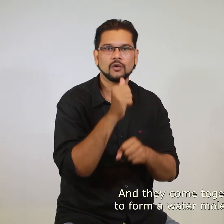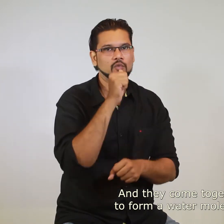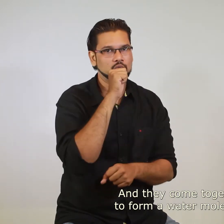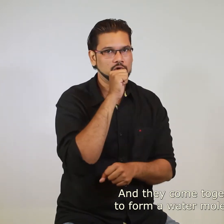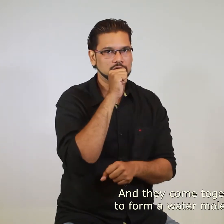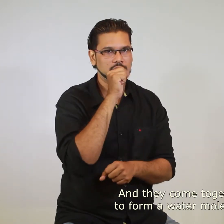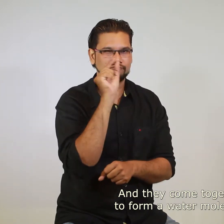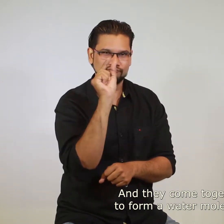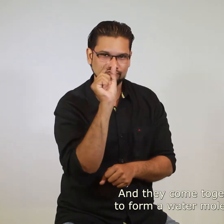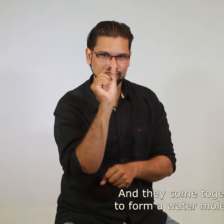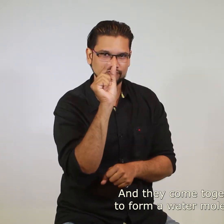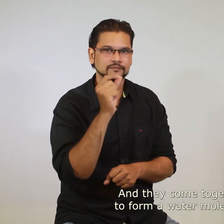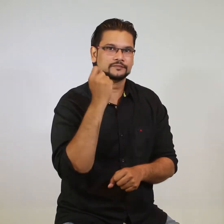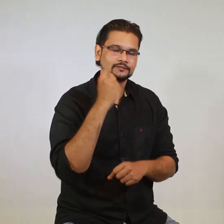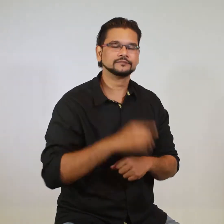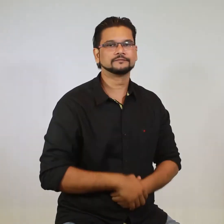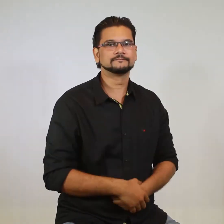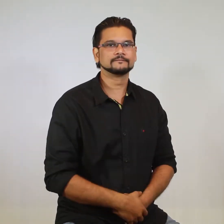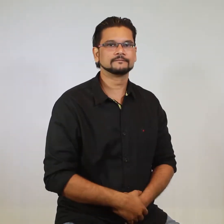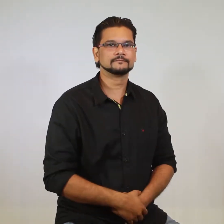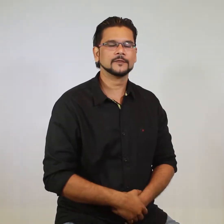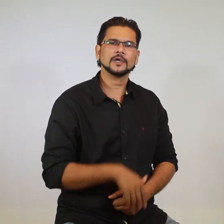Together they form one water molecule.